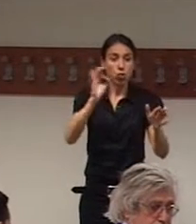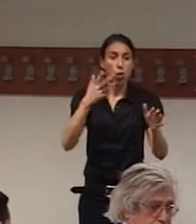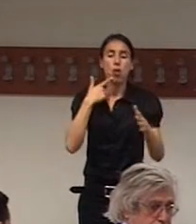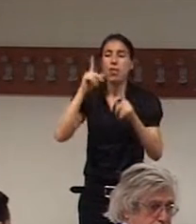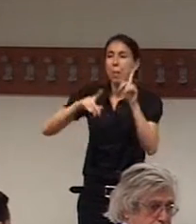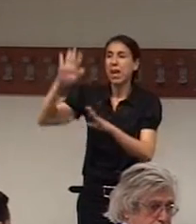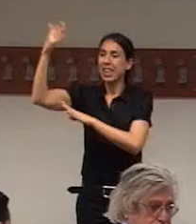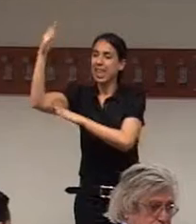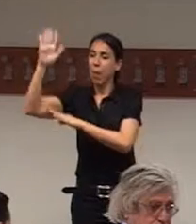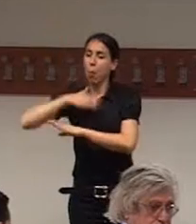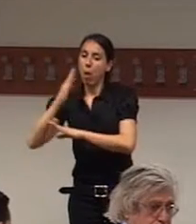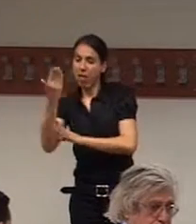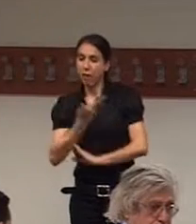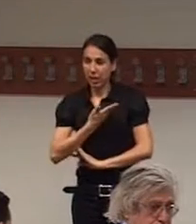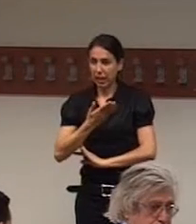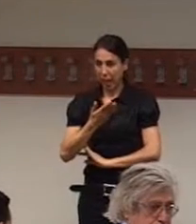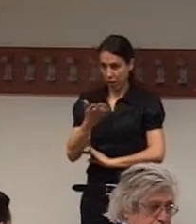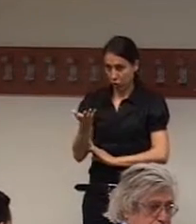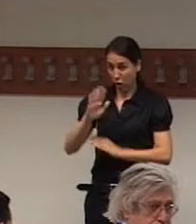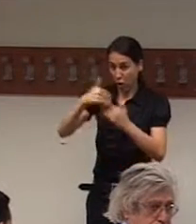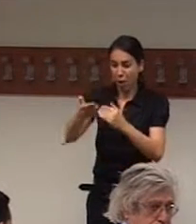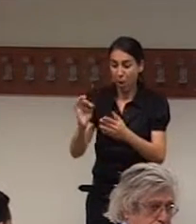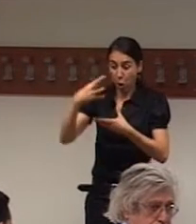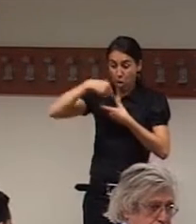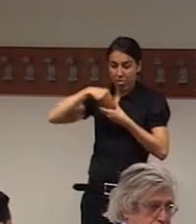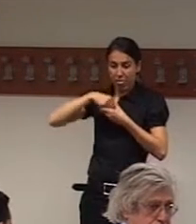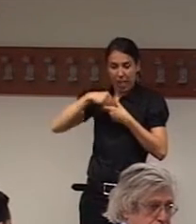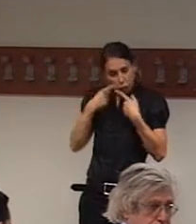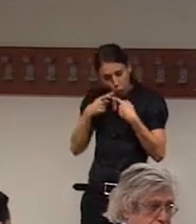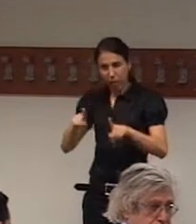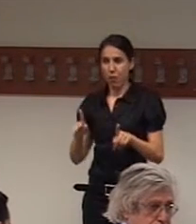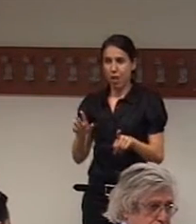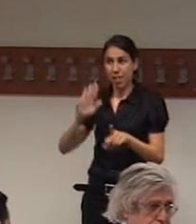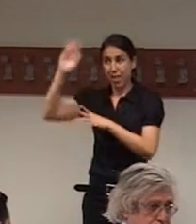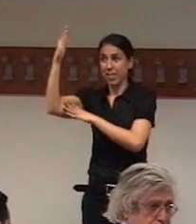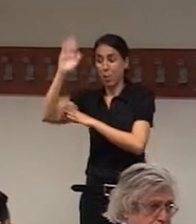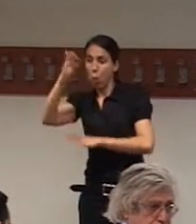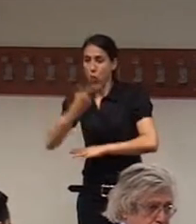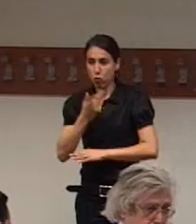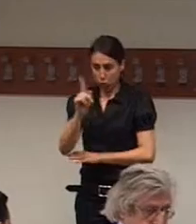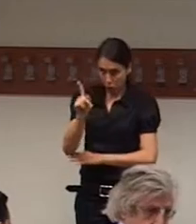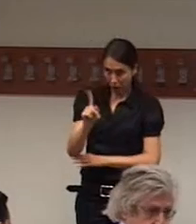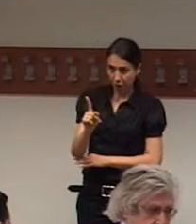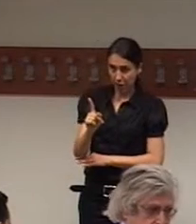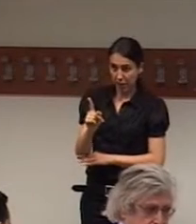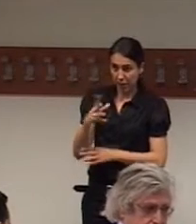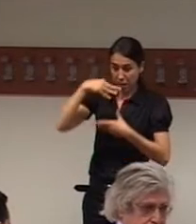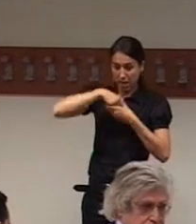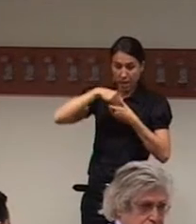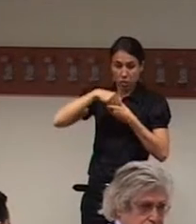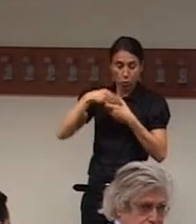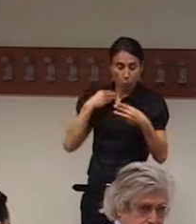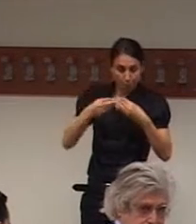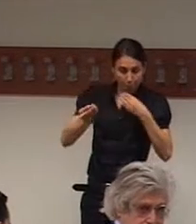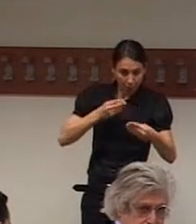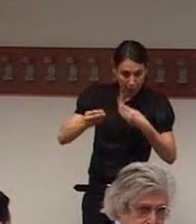obviously the weather events would have an influence. And if it's an outdoor system, if it's indoors, maybe not so much.